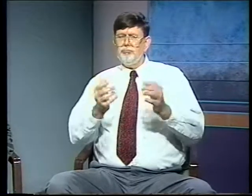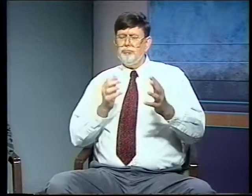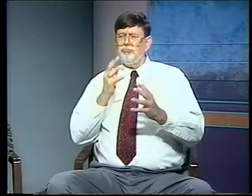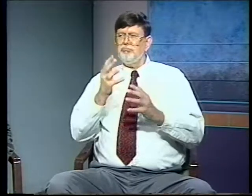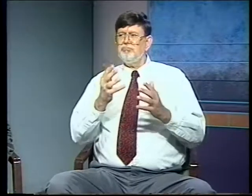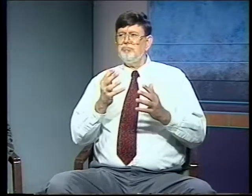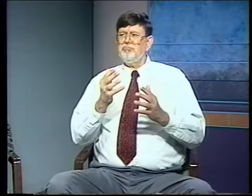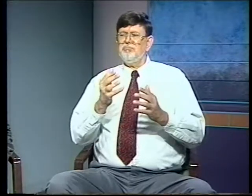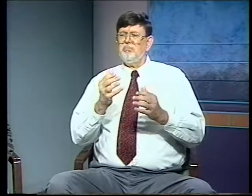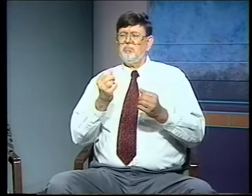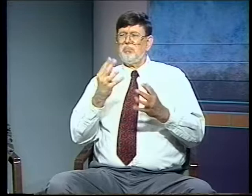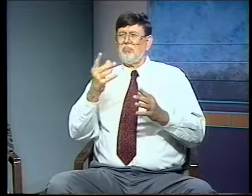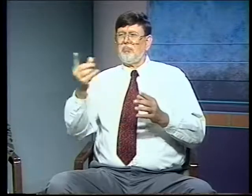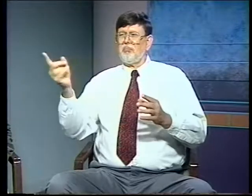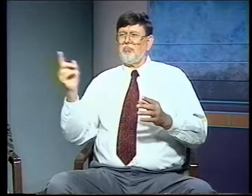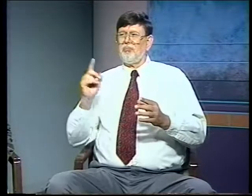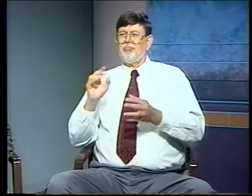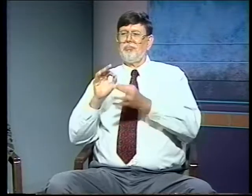and he was using Indian Sign Language,